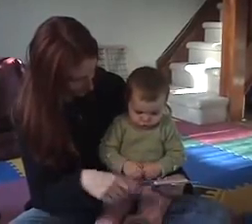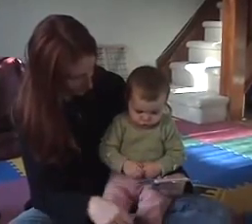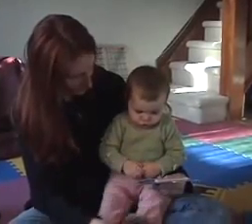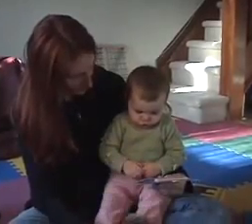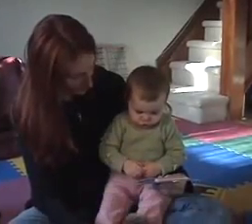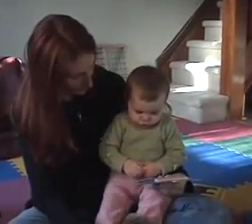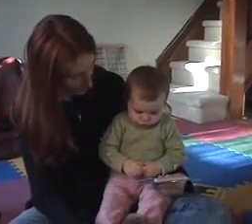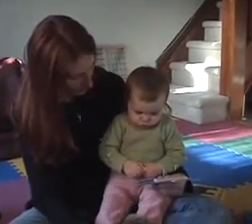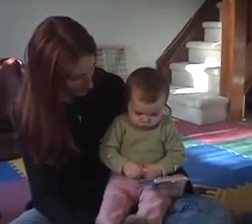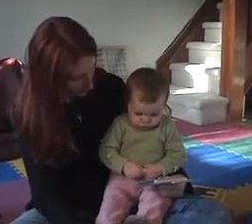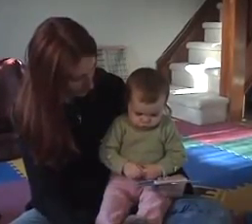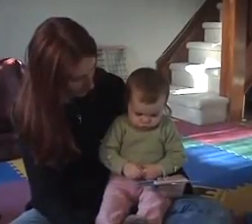silly nose. What's the sign for silly?